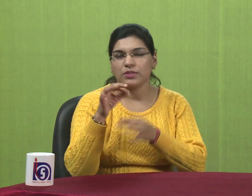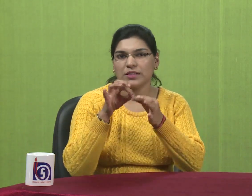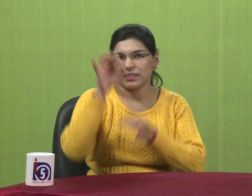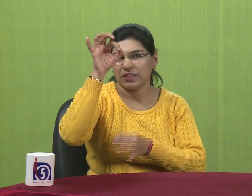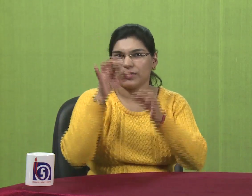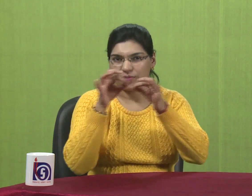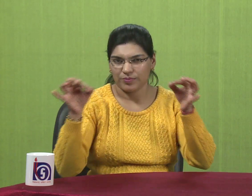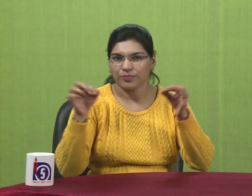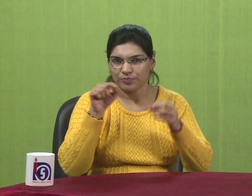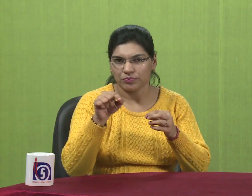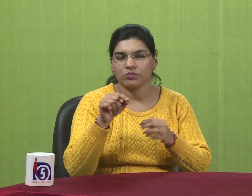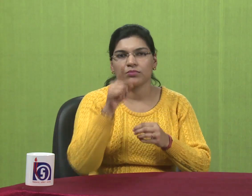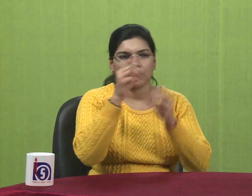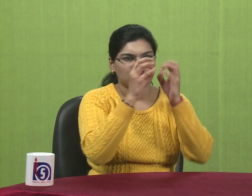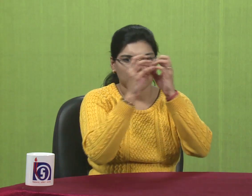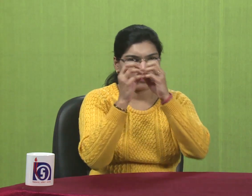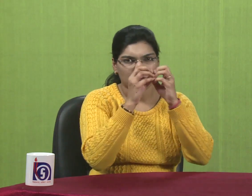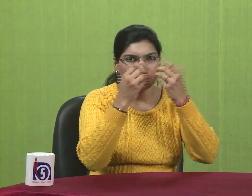font size.